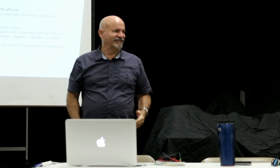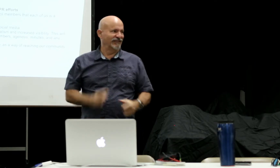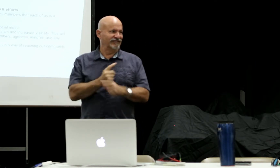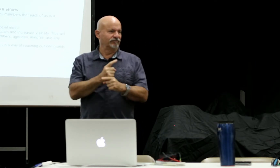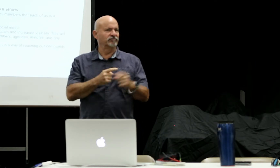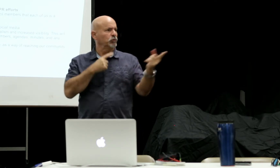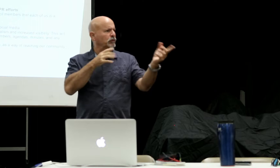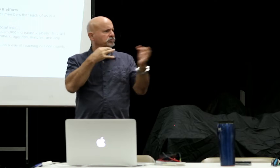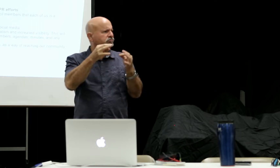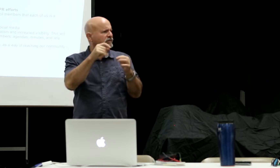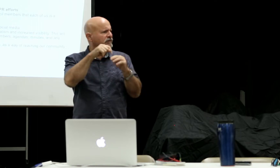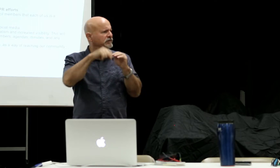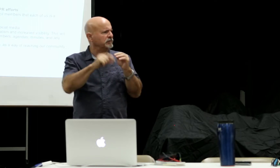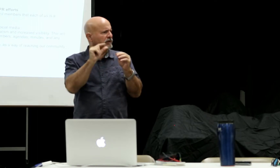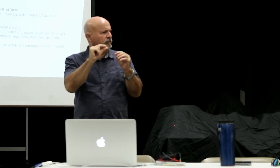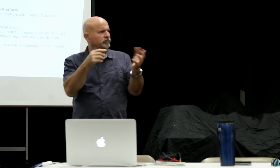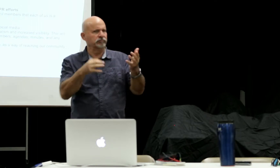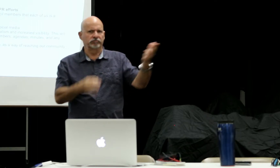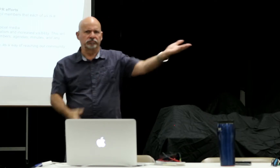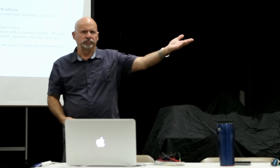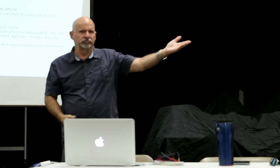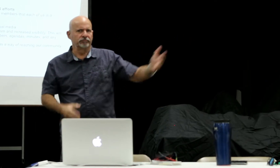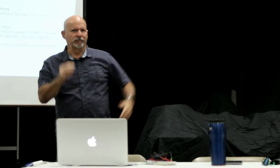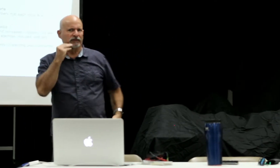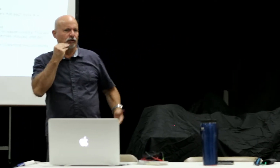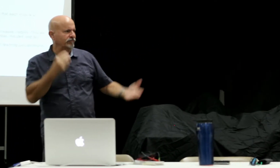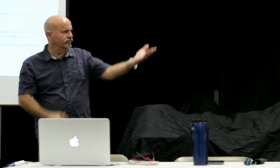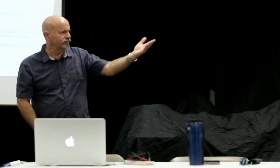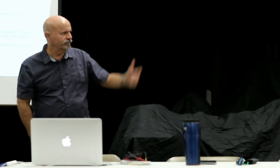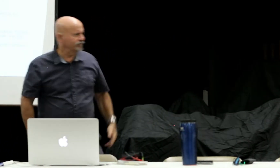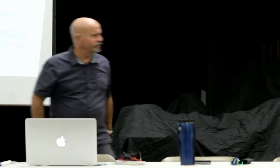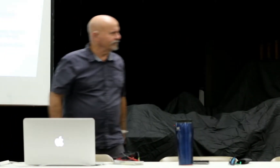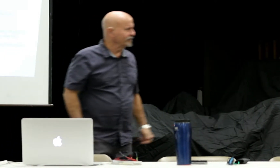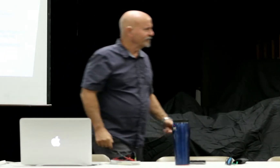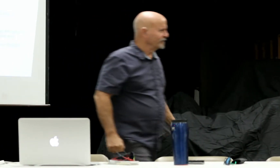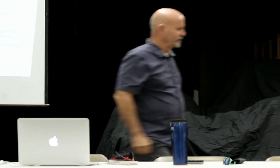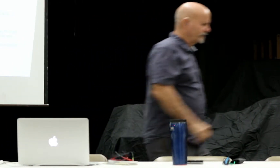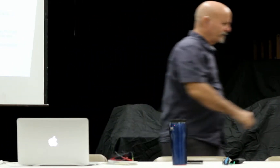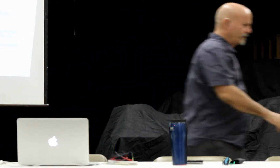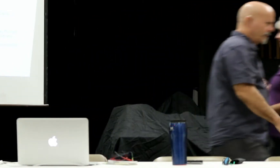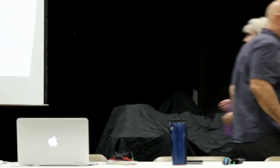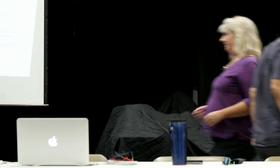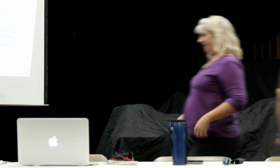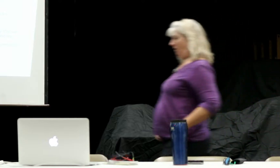it. Do you want to talk about that a little bit more? Okay, and here's Michelle.